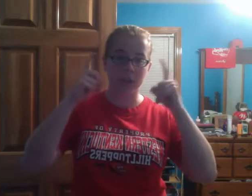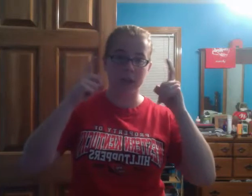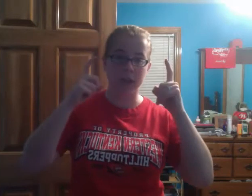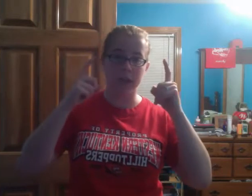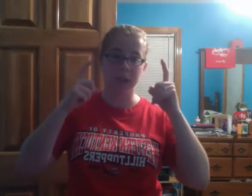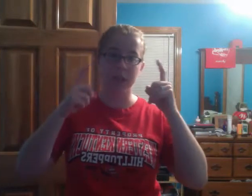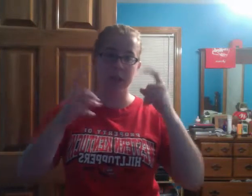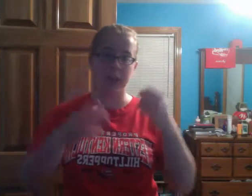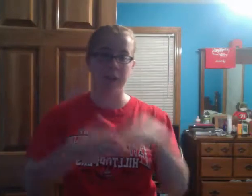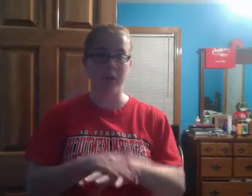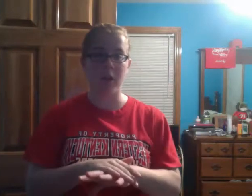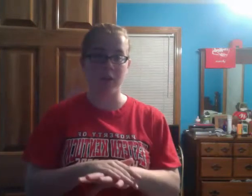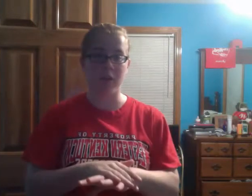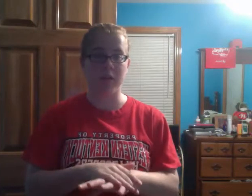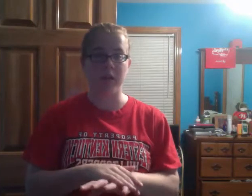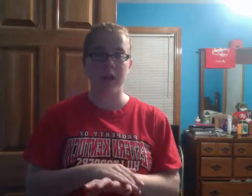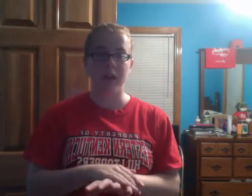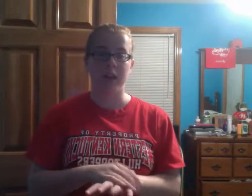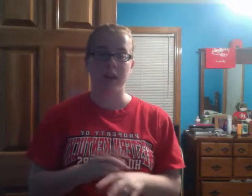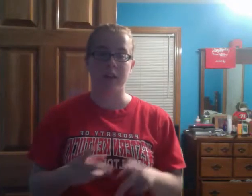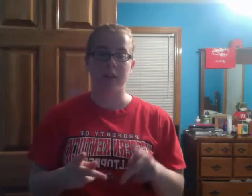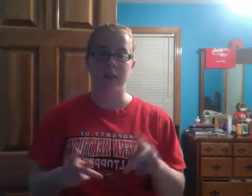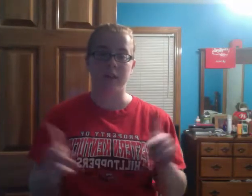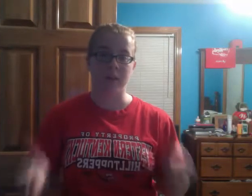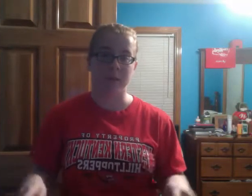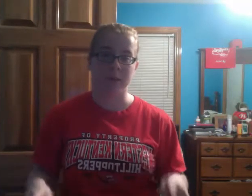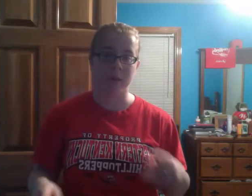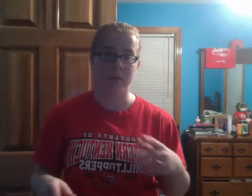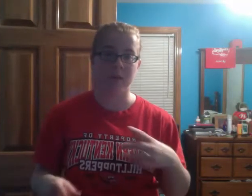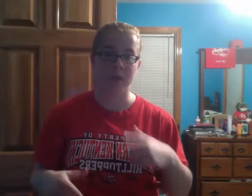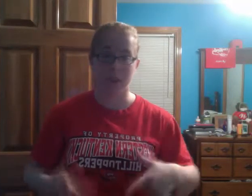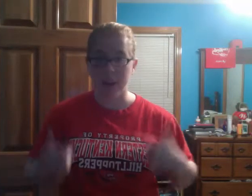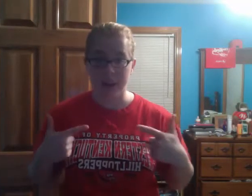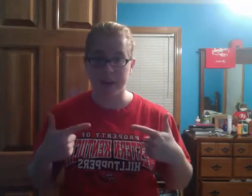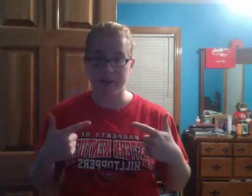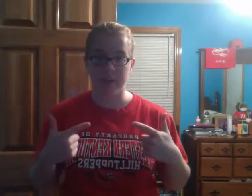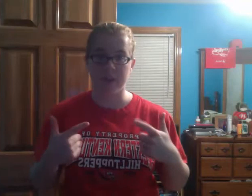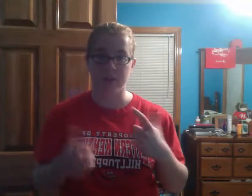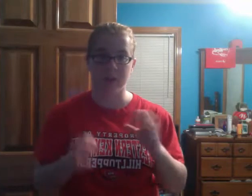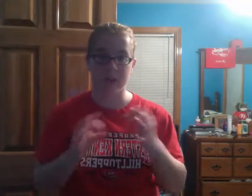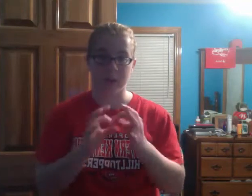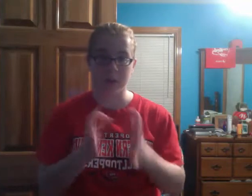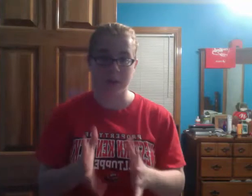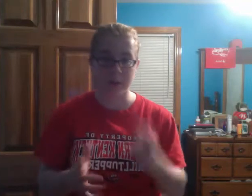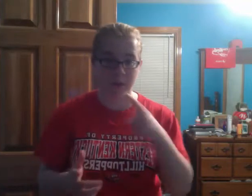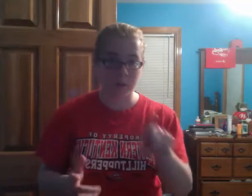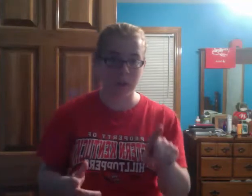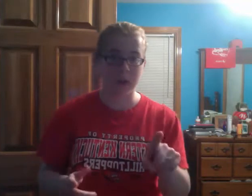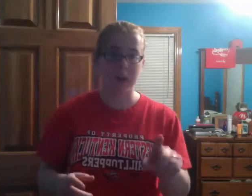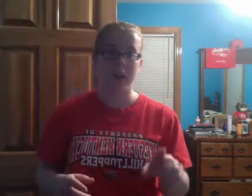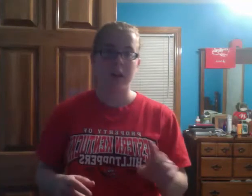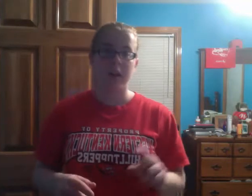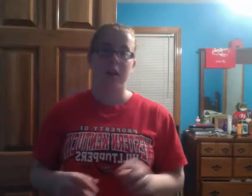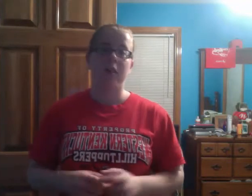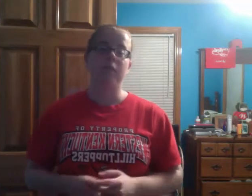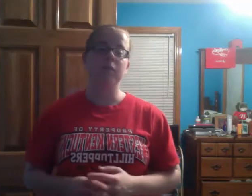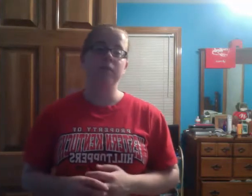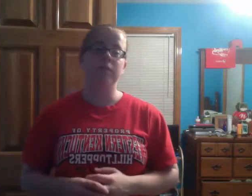emotionally involved in the people's lives that you're interpreting for. I